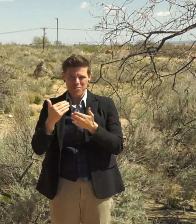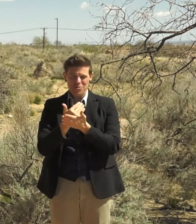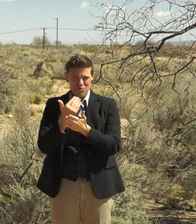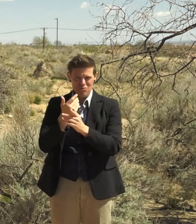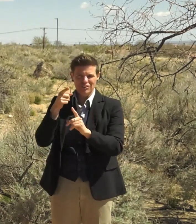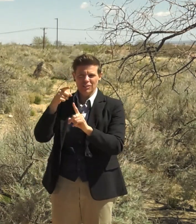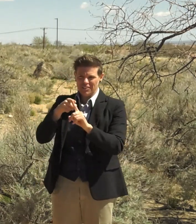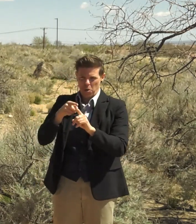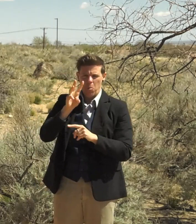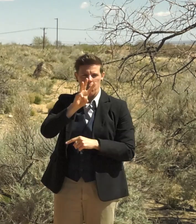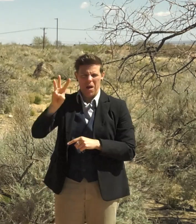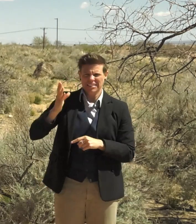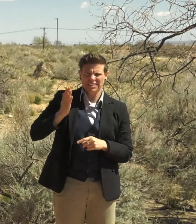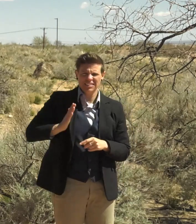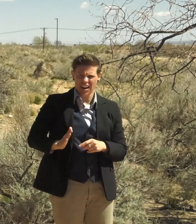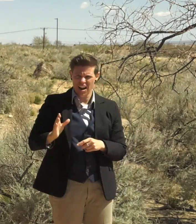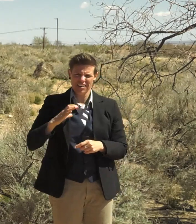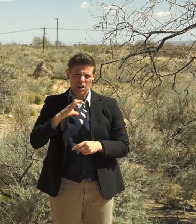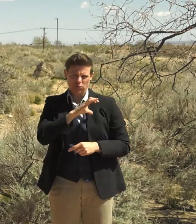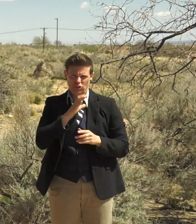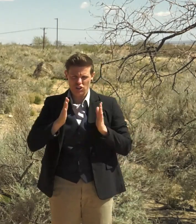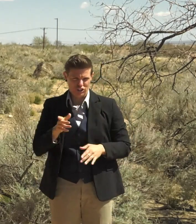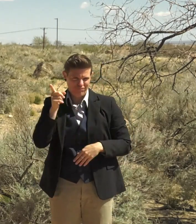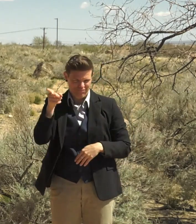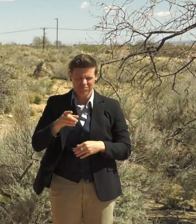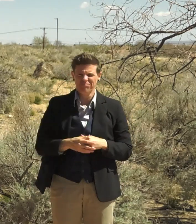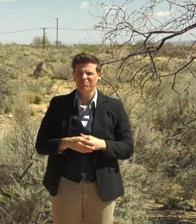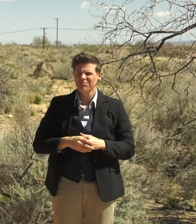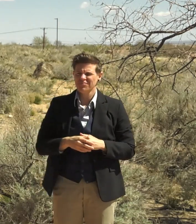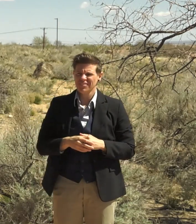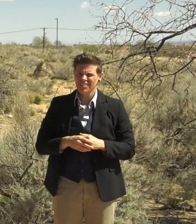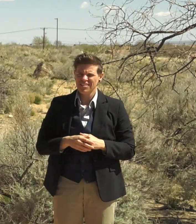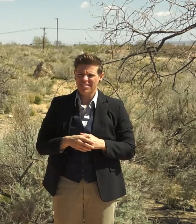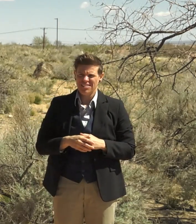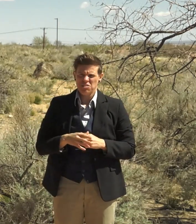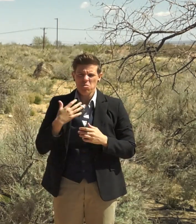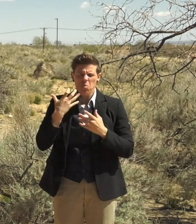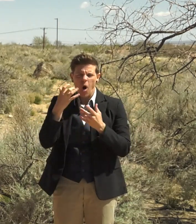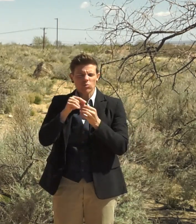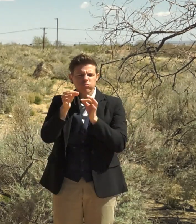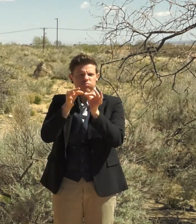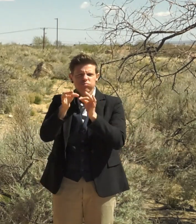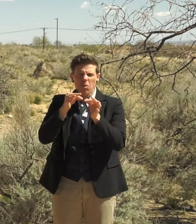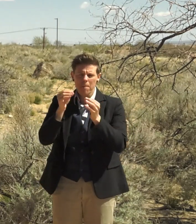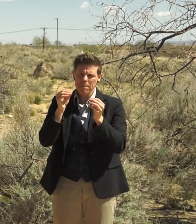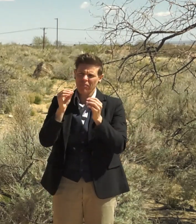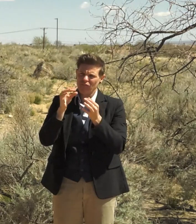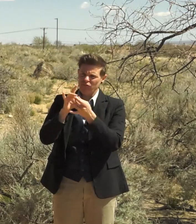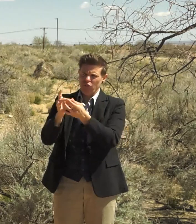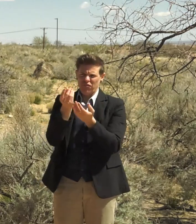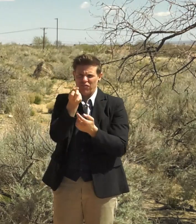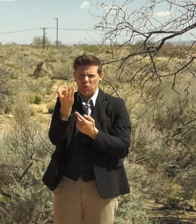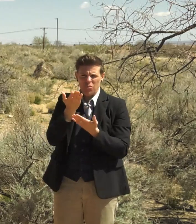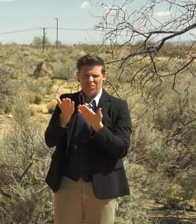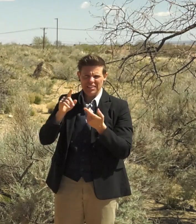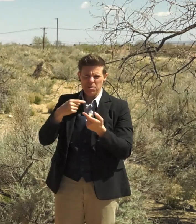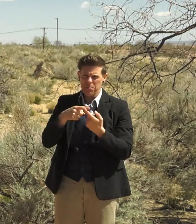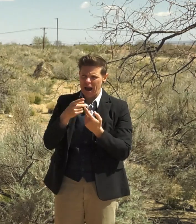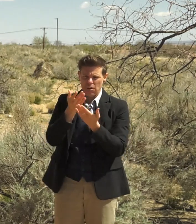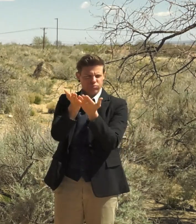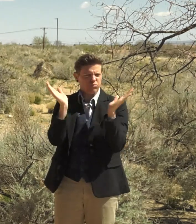so she has a number of things she wants to go over as well, relevant to everyone in the city of Albuquerque and in central New